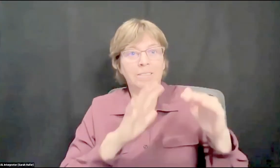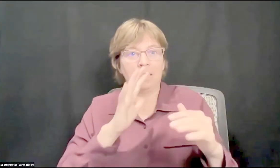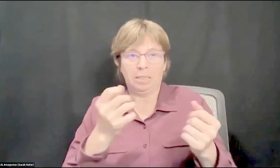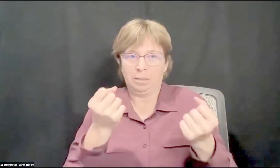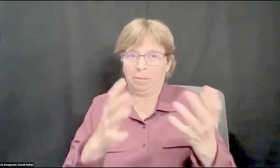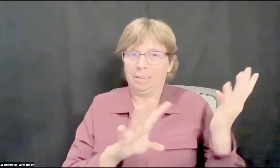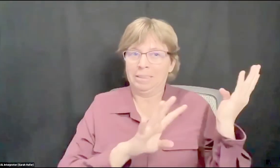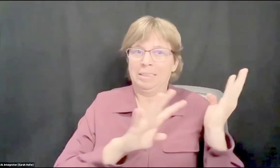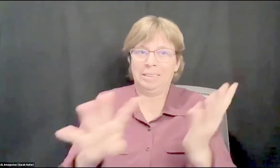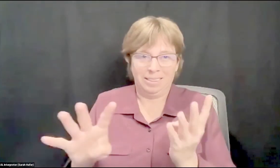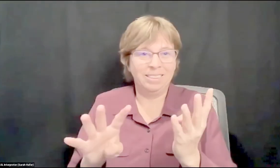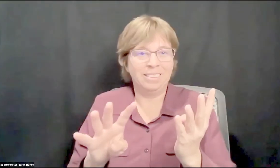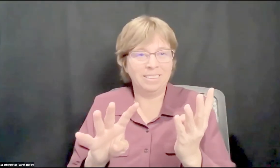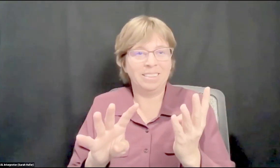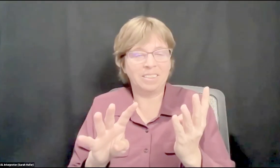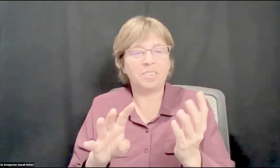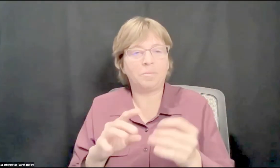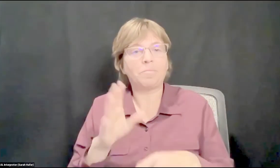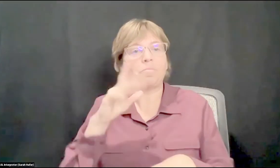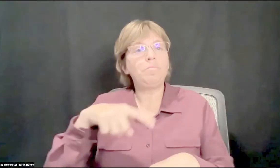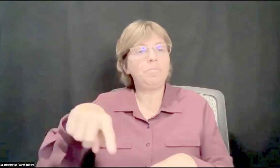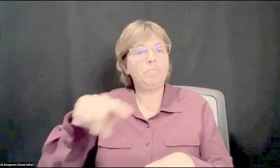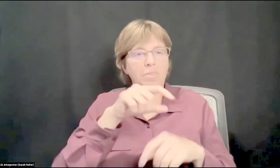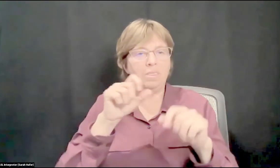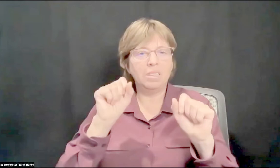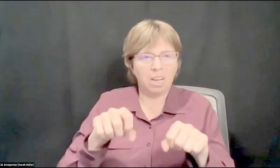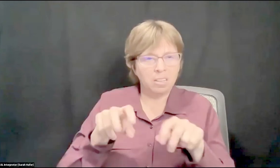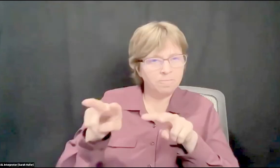will be a great place to get that information.